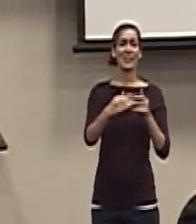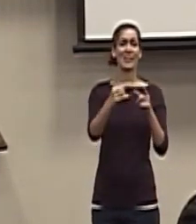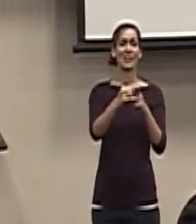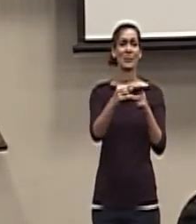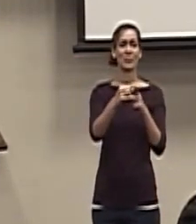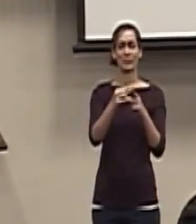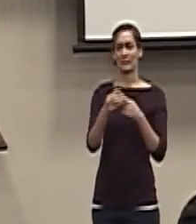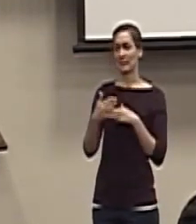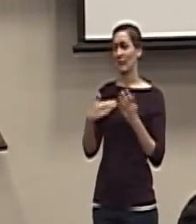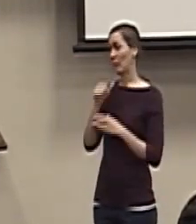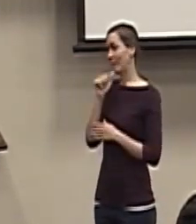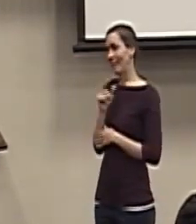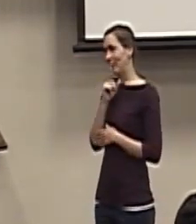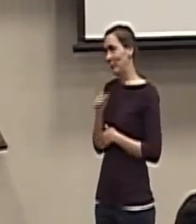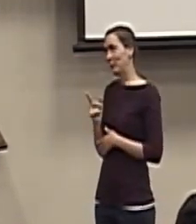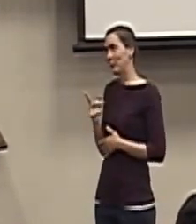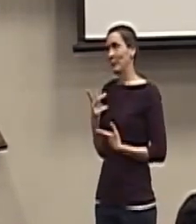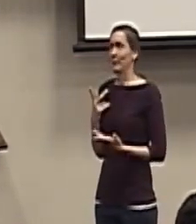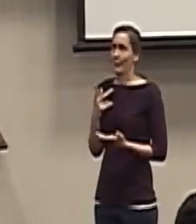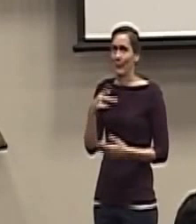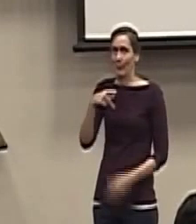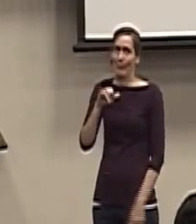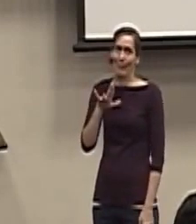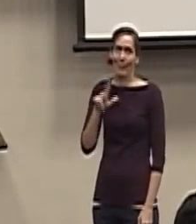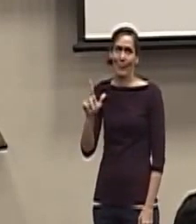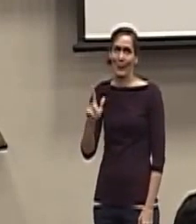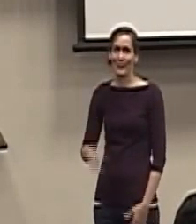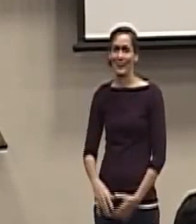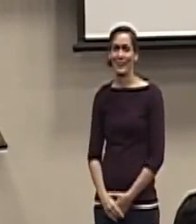even though they're not true, Paul.